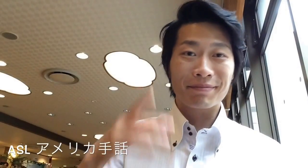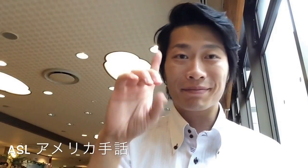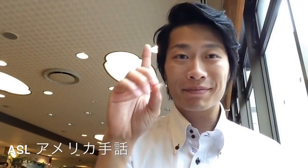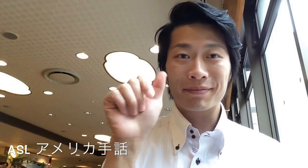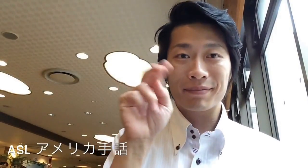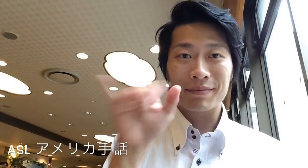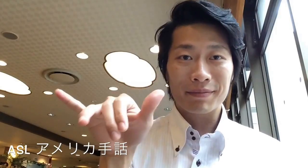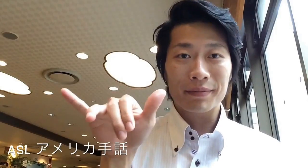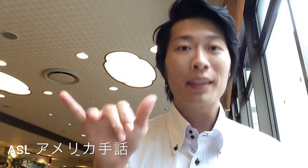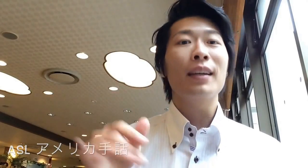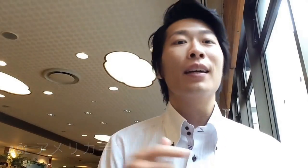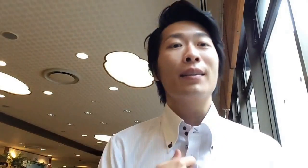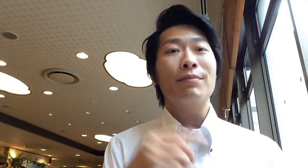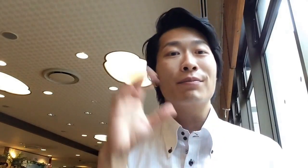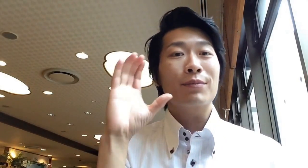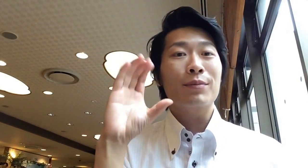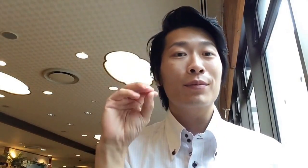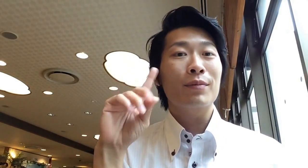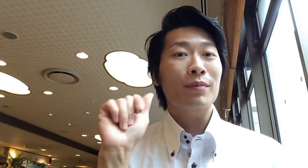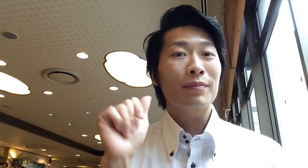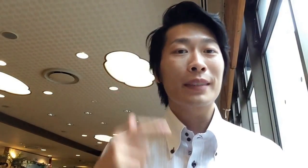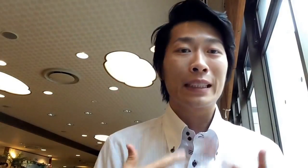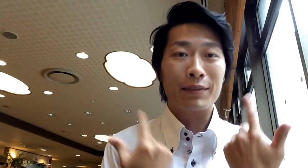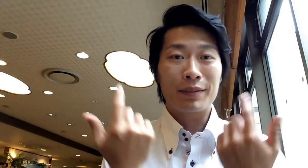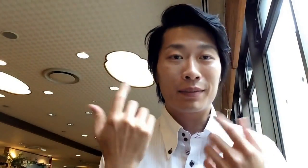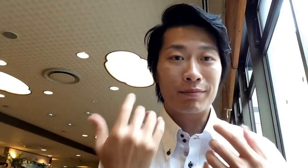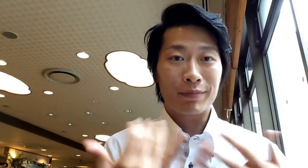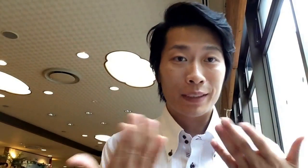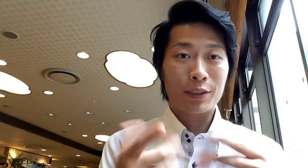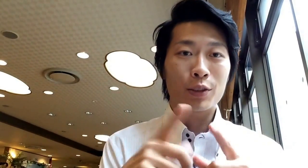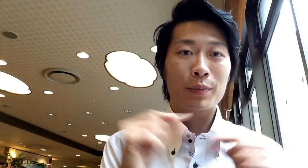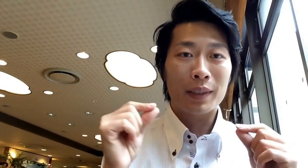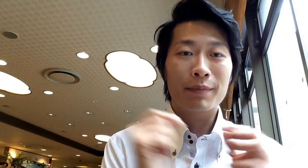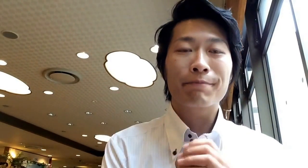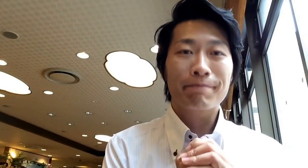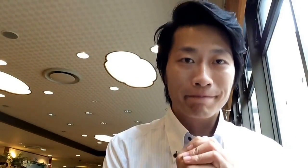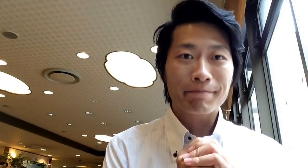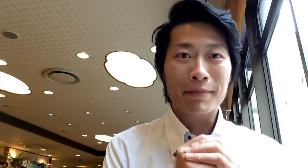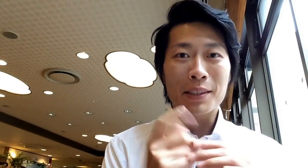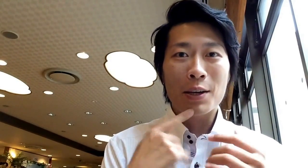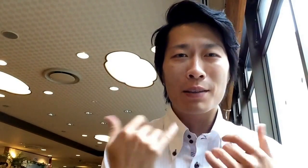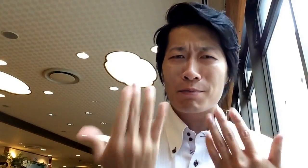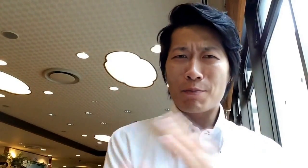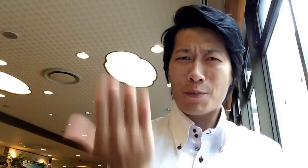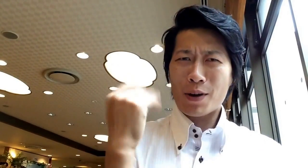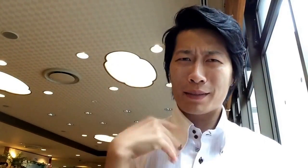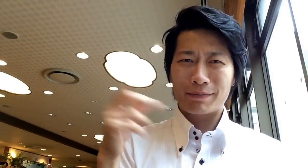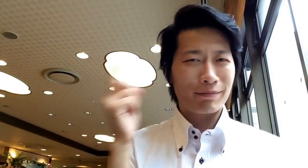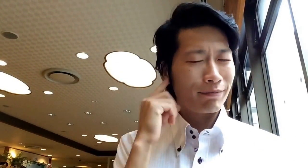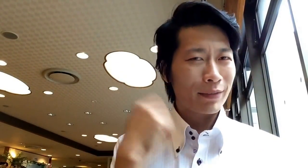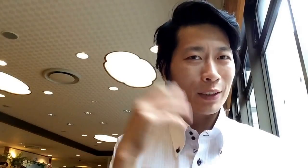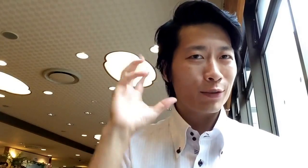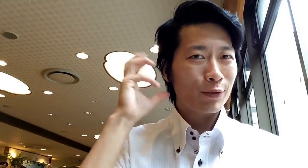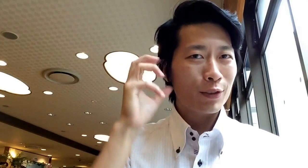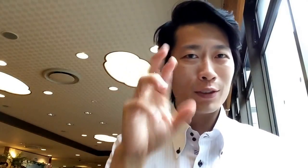Hi, I'm Danny, and I'm a coda living in Japan. And I